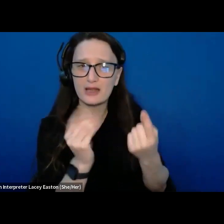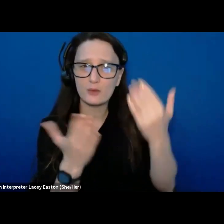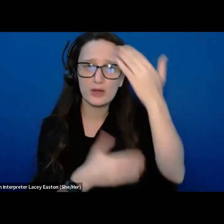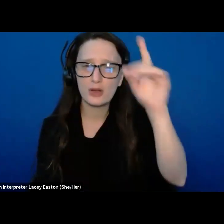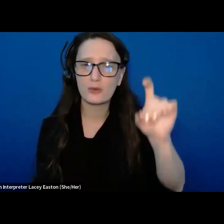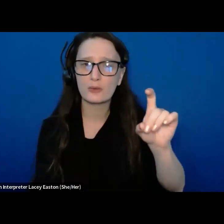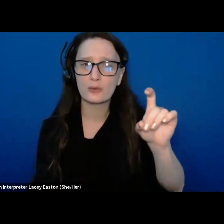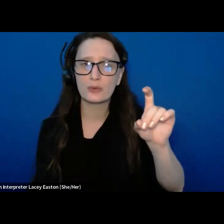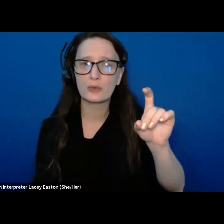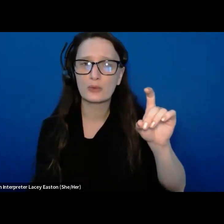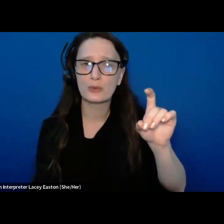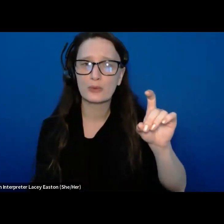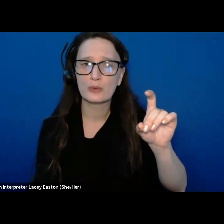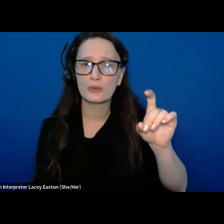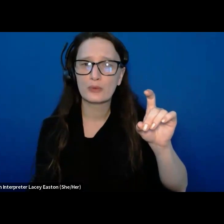Lindsay might know.